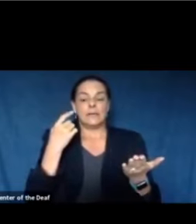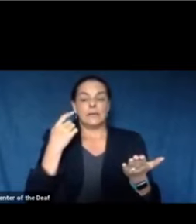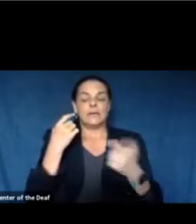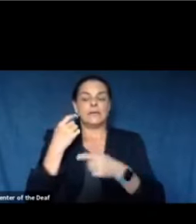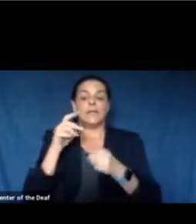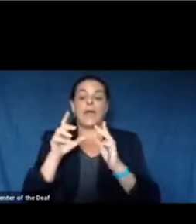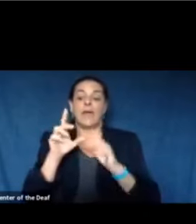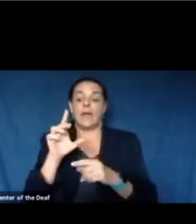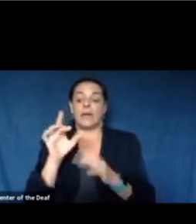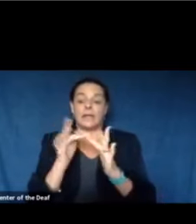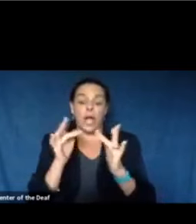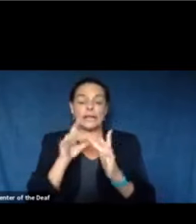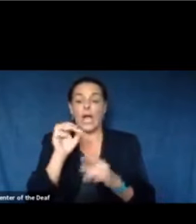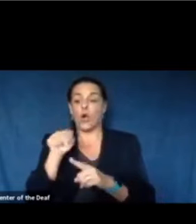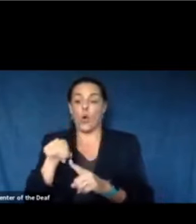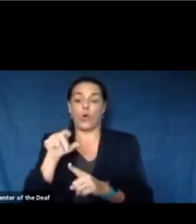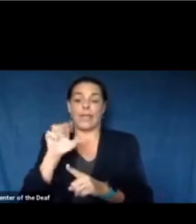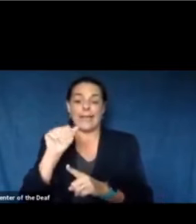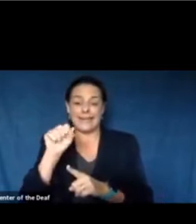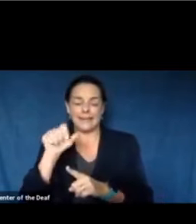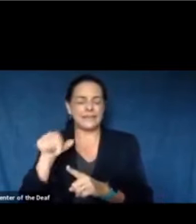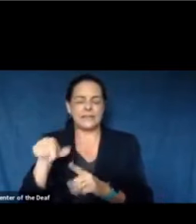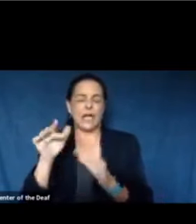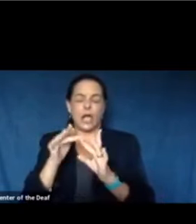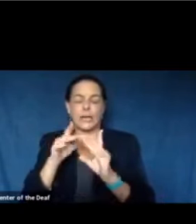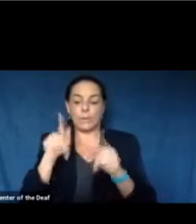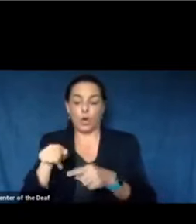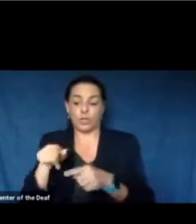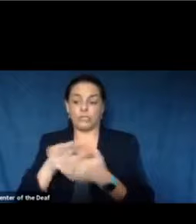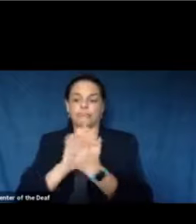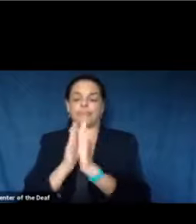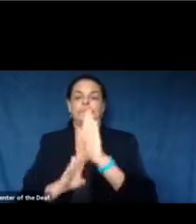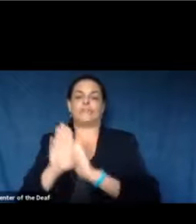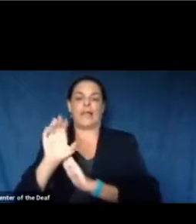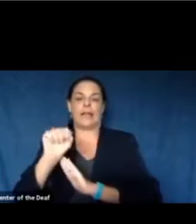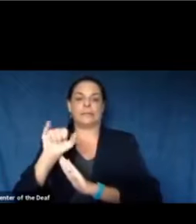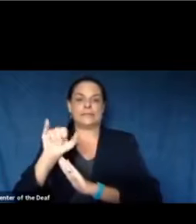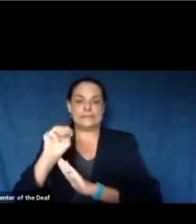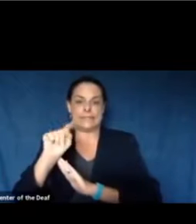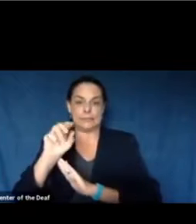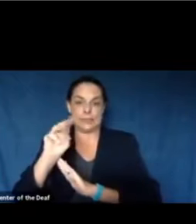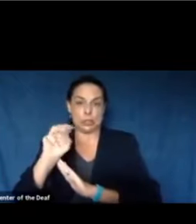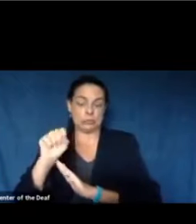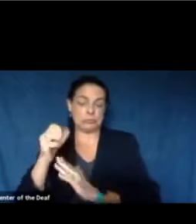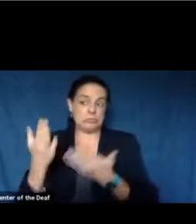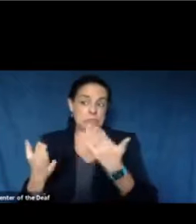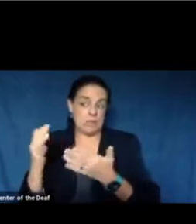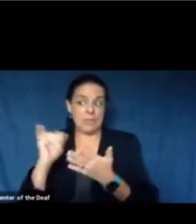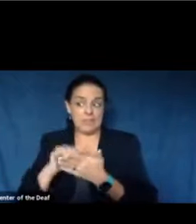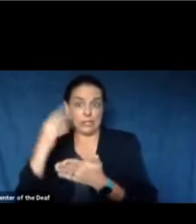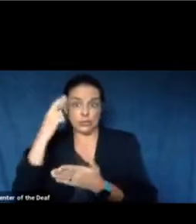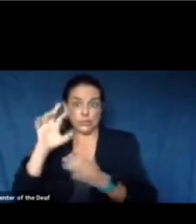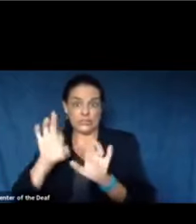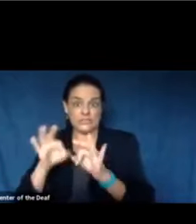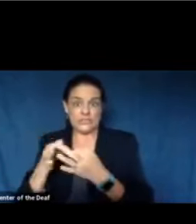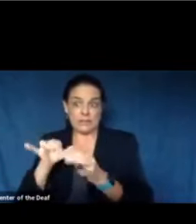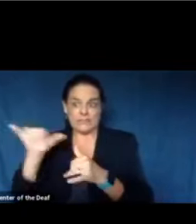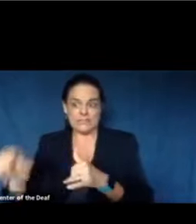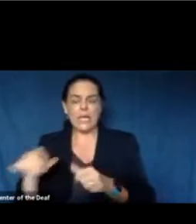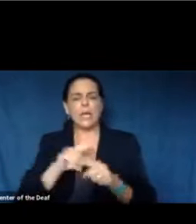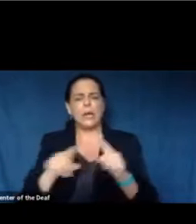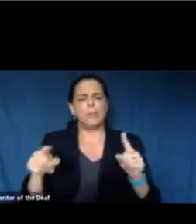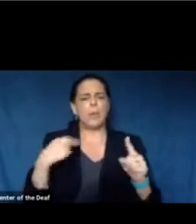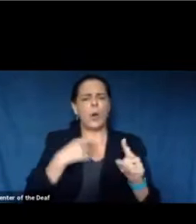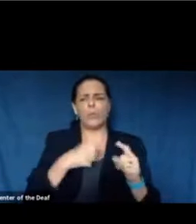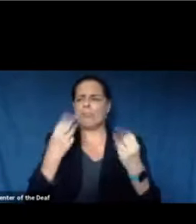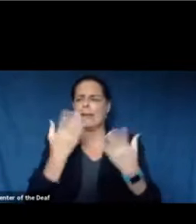up developing some symptoms that would require them to stay home. So there's a lot of things that can play, but we can follow up individually with those and try to correct